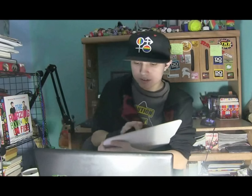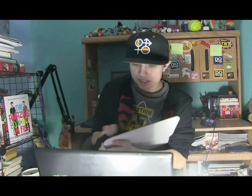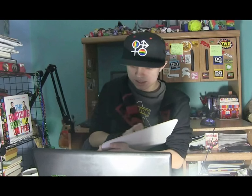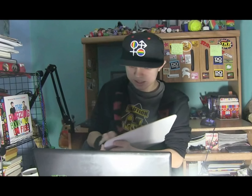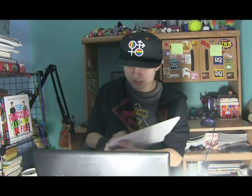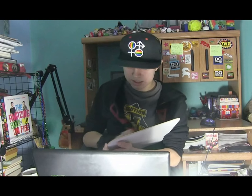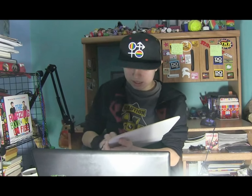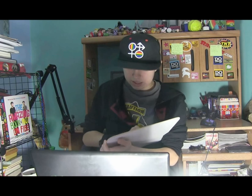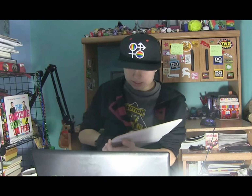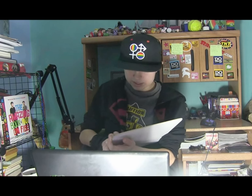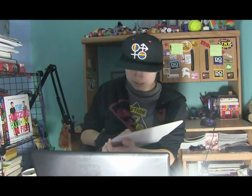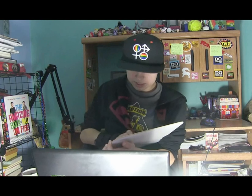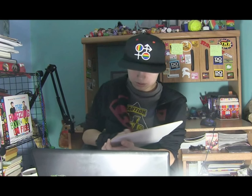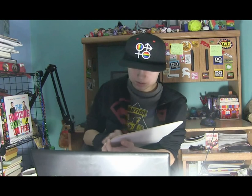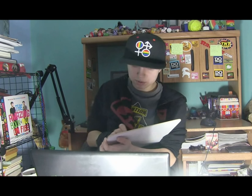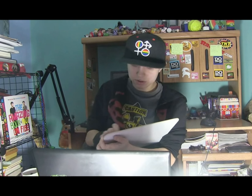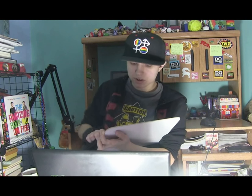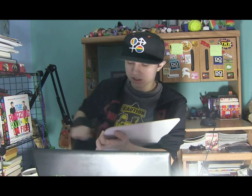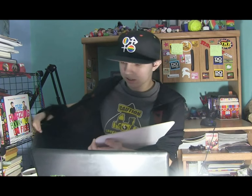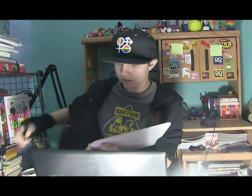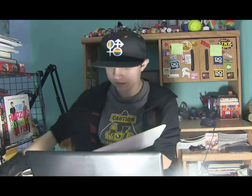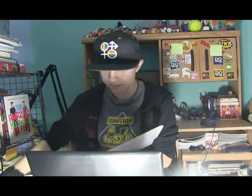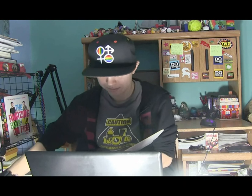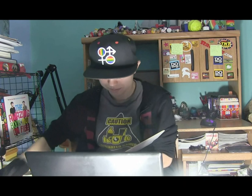Alright, let's continue some more.